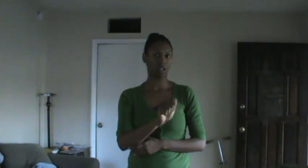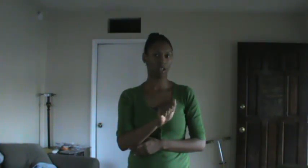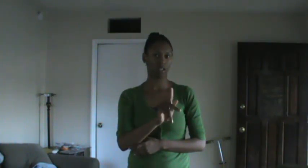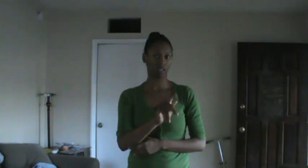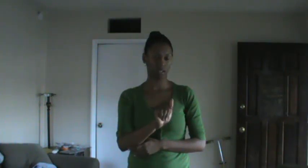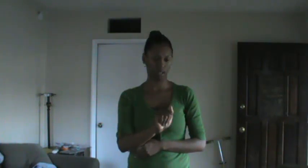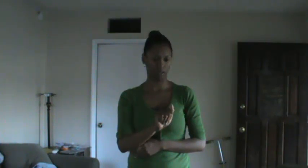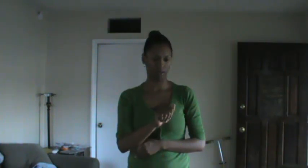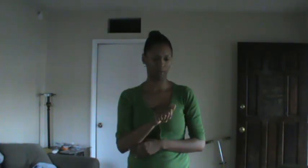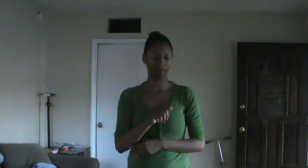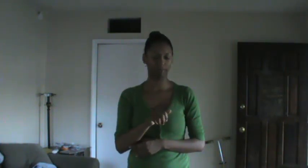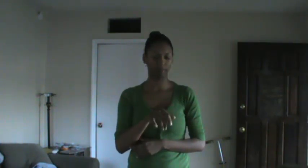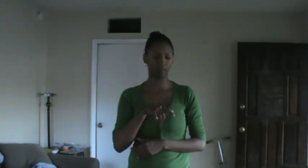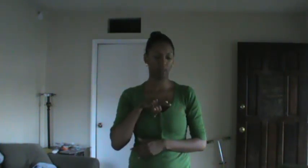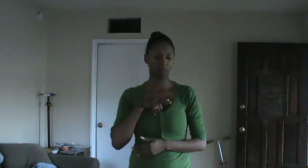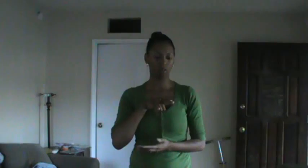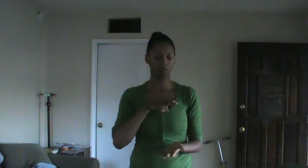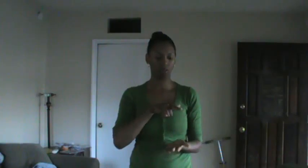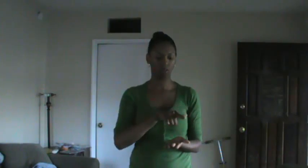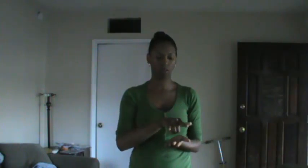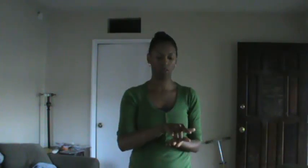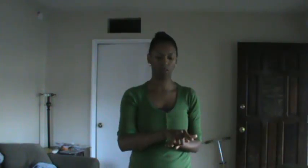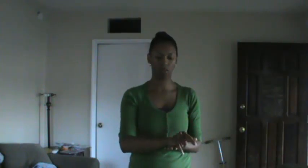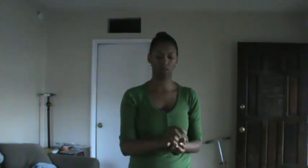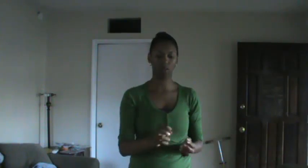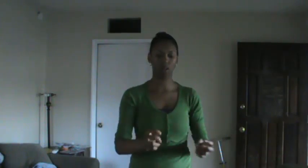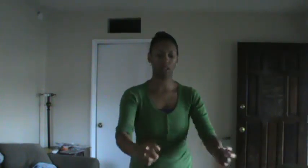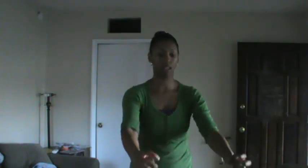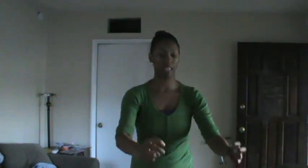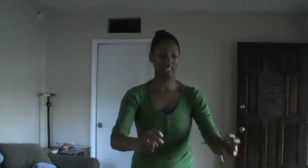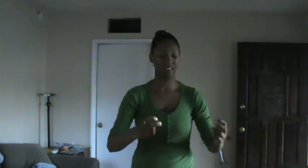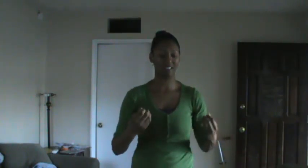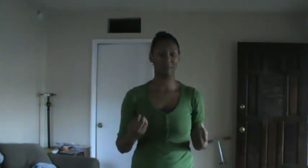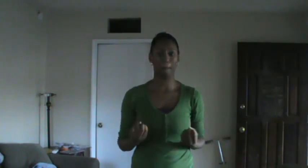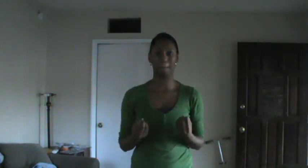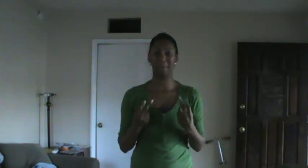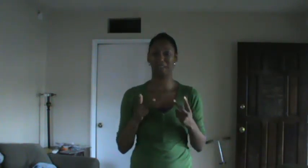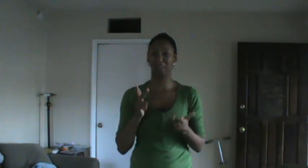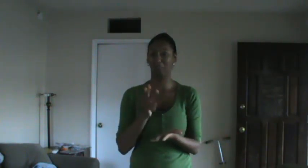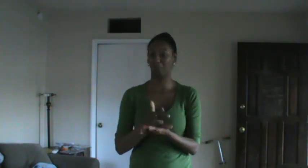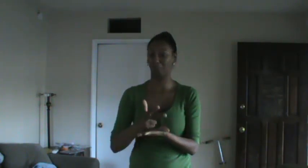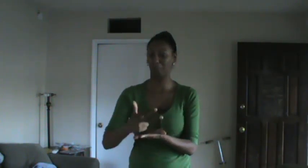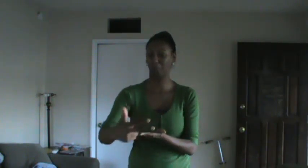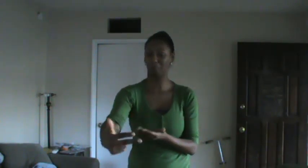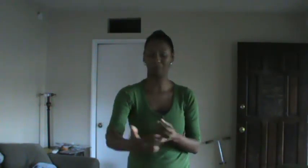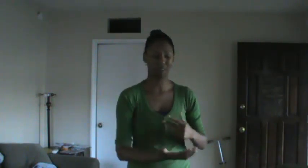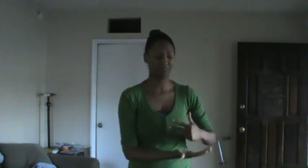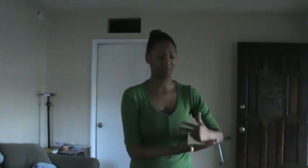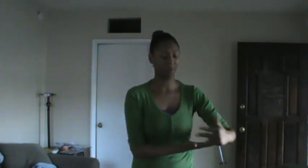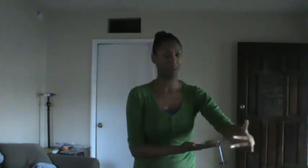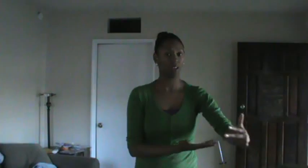ambulances and fire engines lined up all along the runway. And so then we started to get the feeling that it was pretty